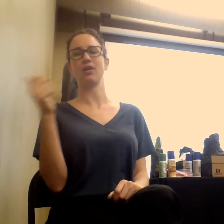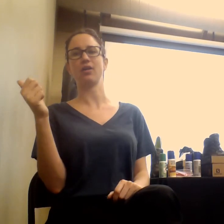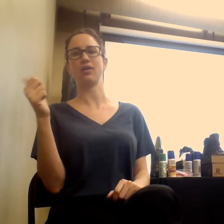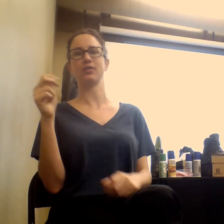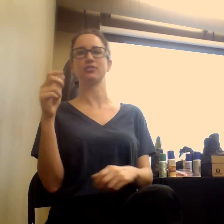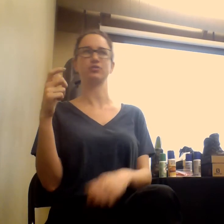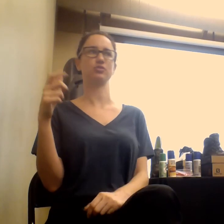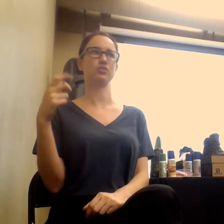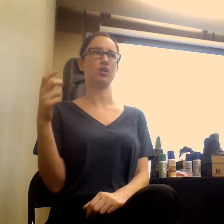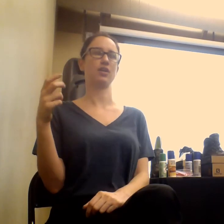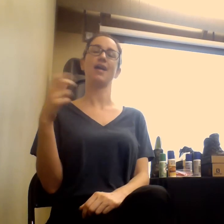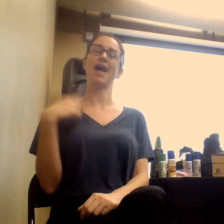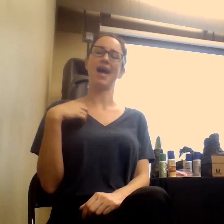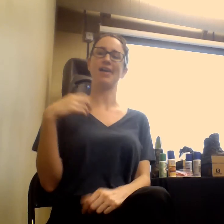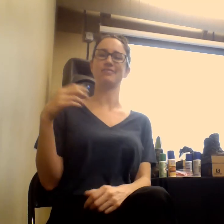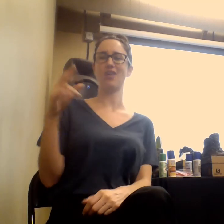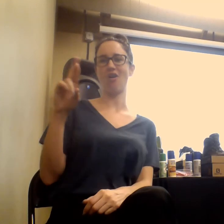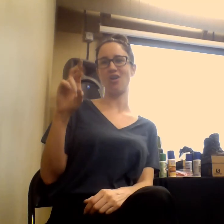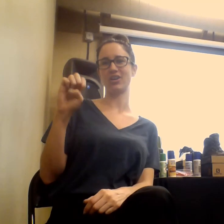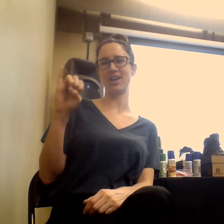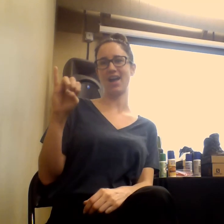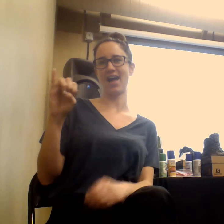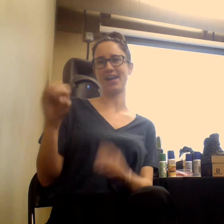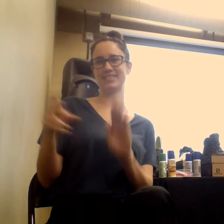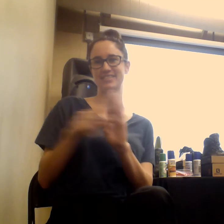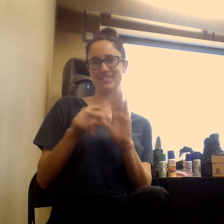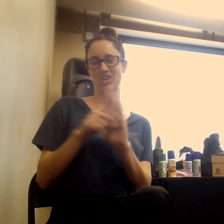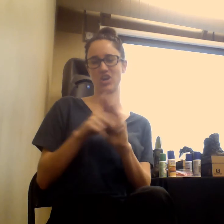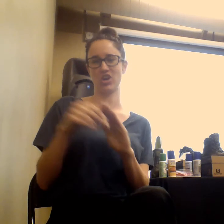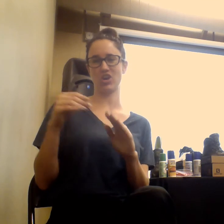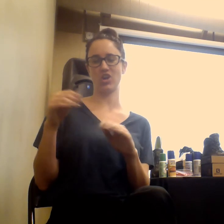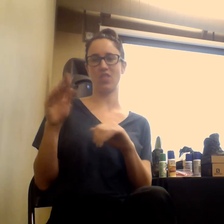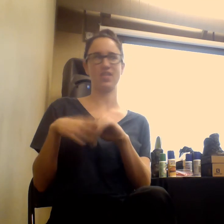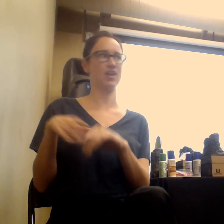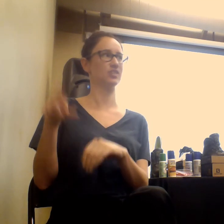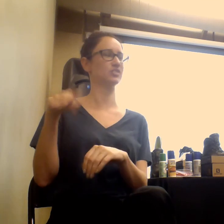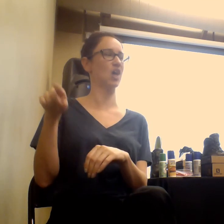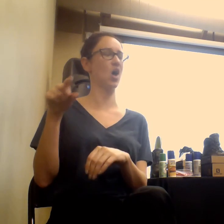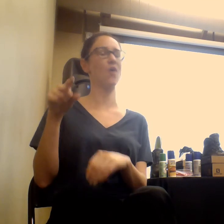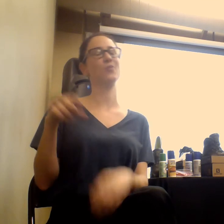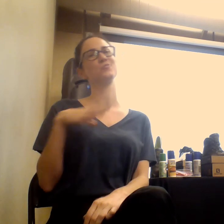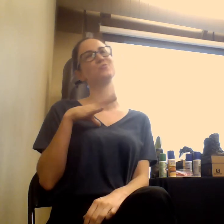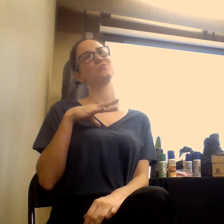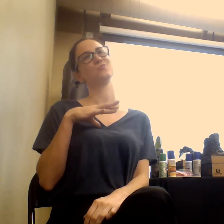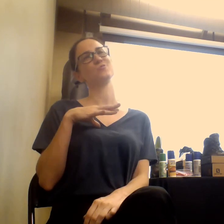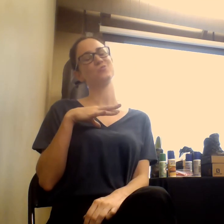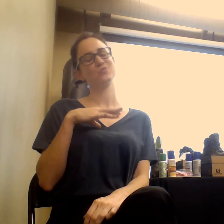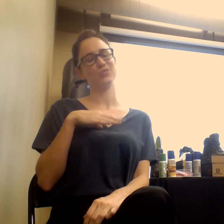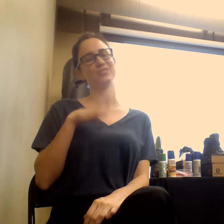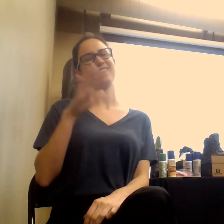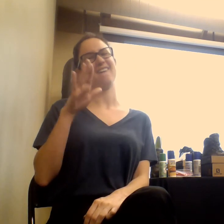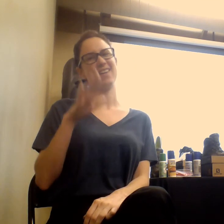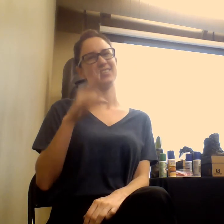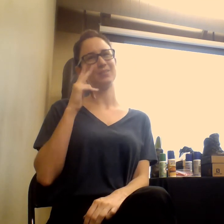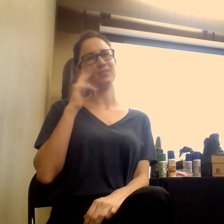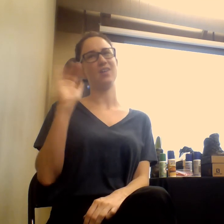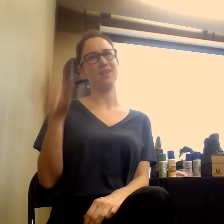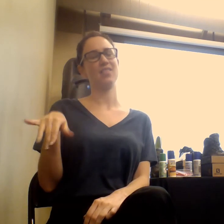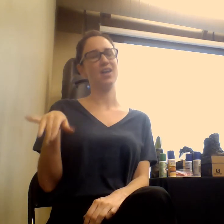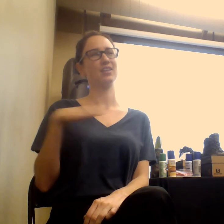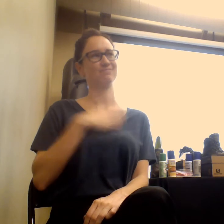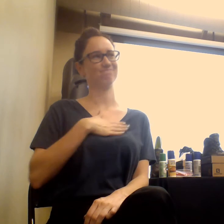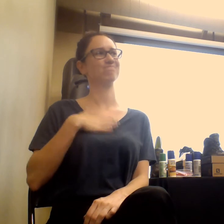out, hashtag Opt Outside. If you guys want, we have these free stickers here. Put them anywhere. Last night I was